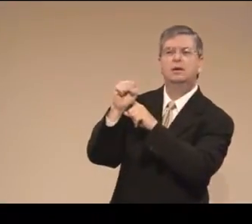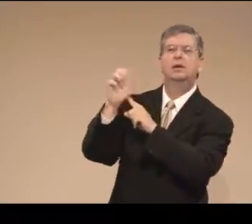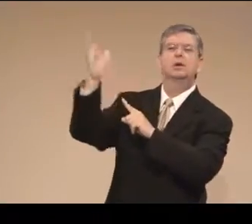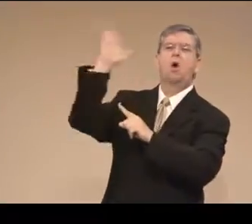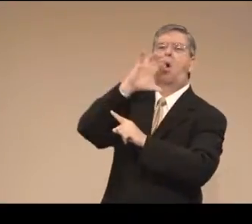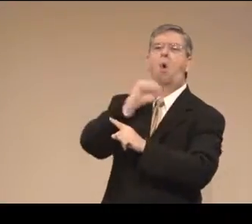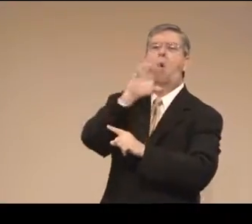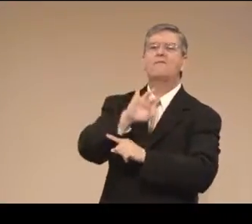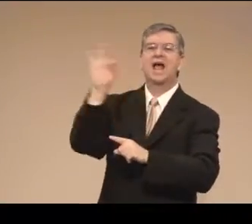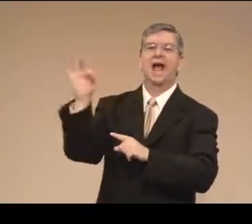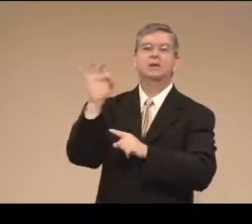food for the Israelites.